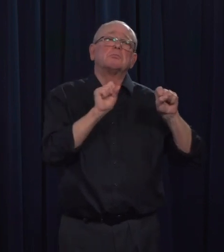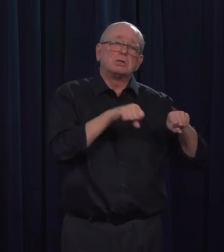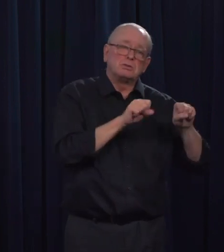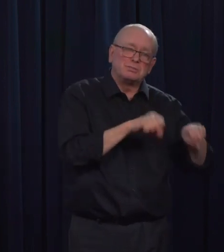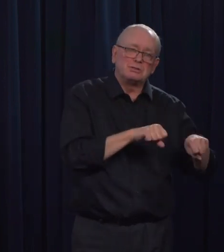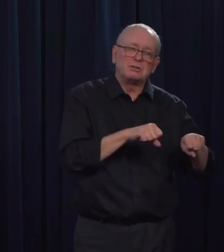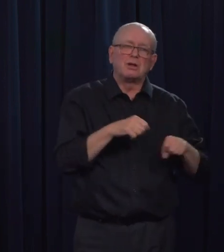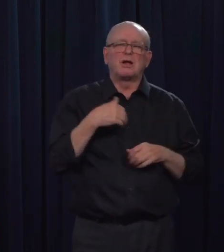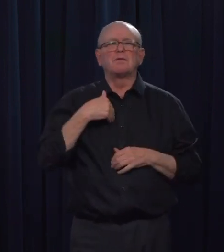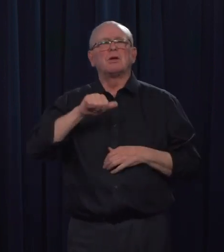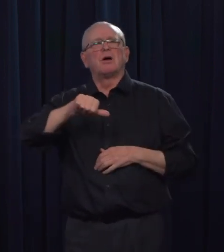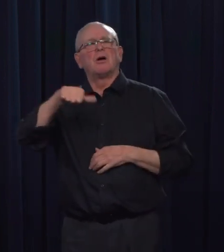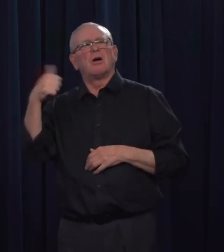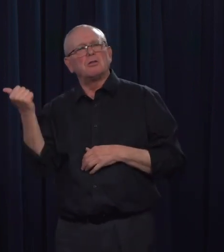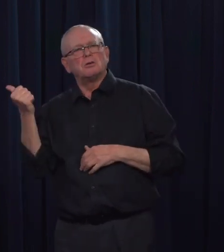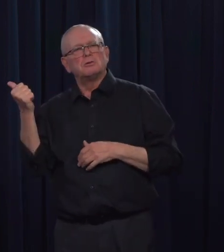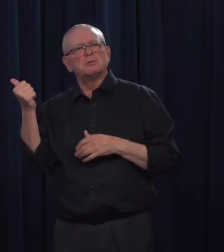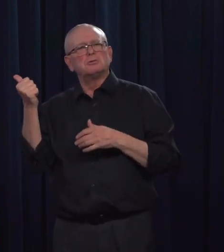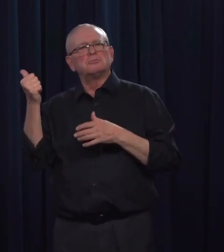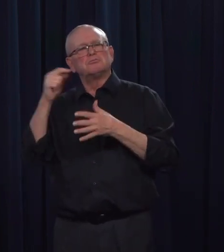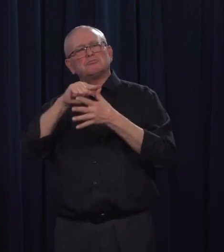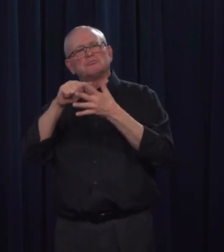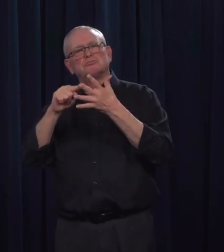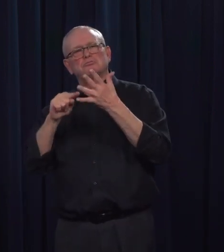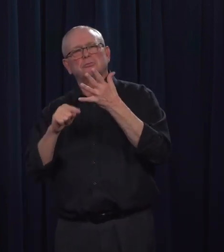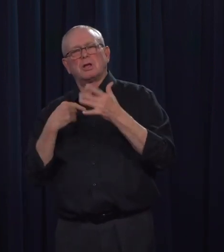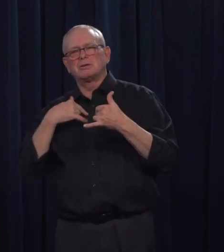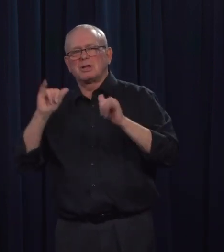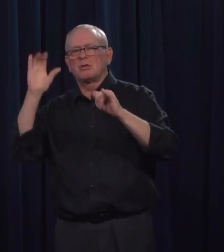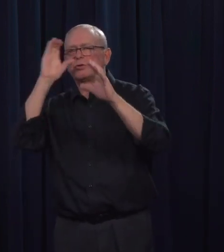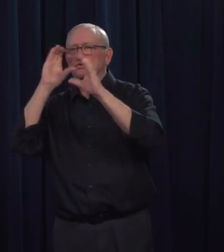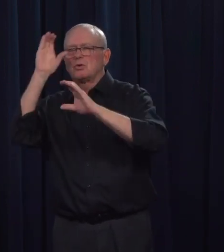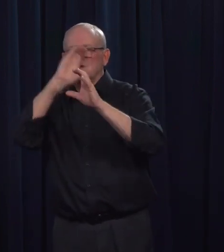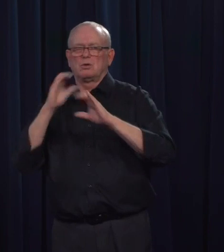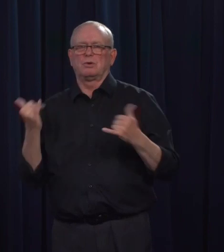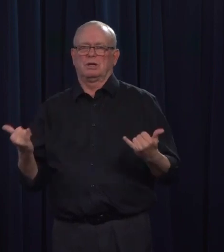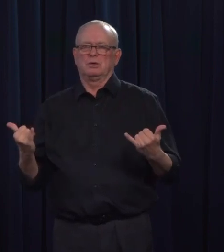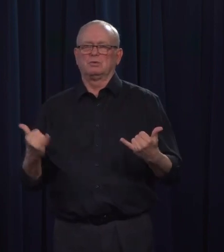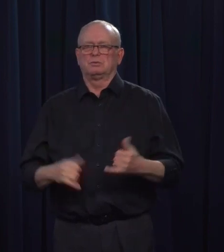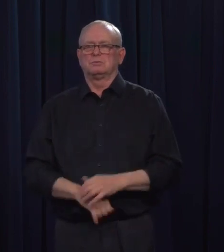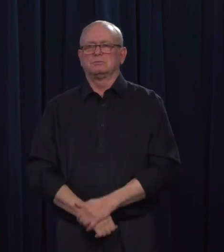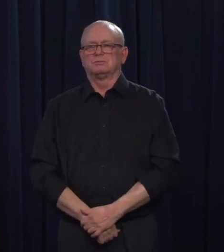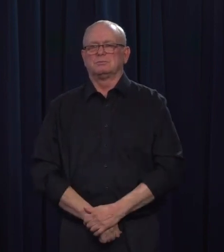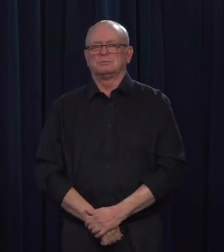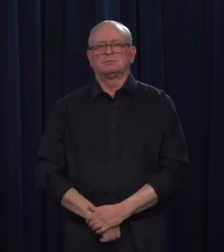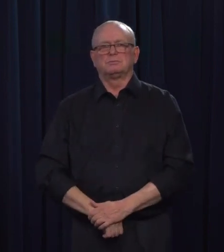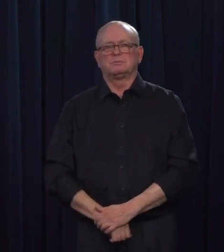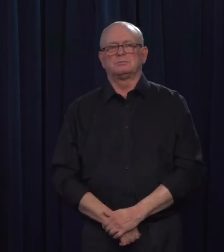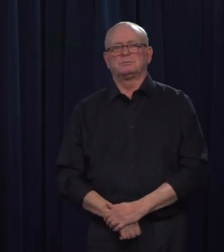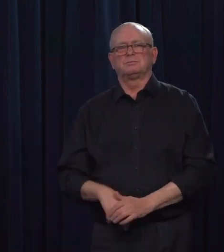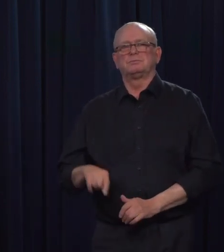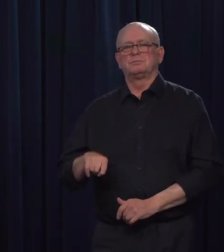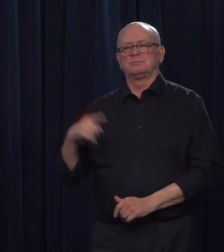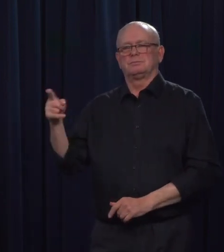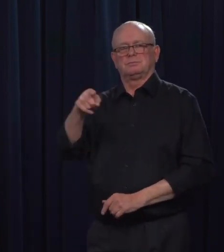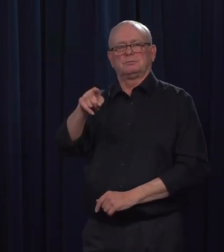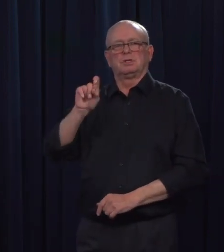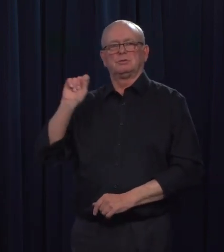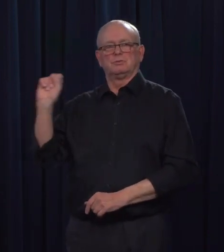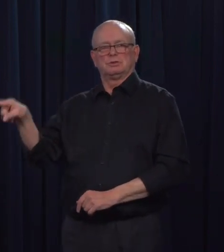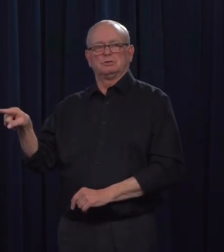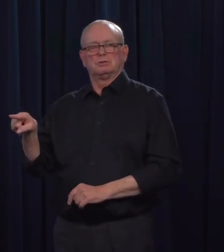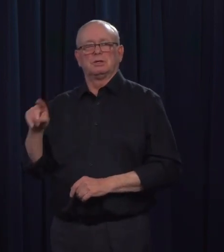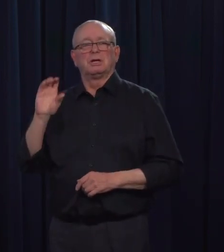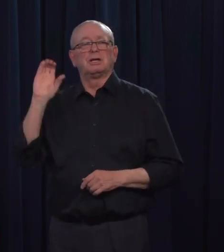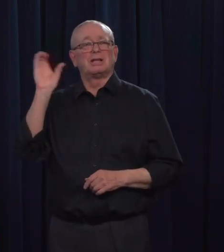being sought as we speak. Julia? This question will be for Dr. Hinshaw. I just want to ask again about the Mackenziestown Continuing Care Center. So you